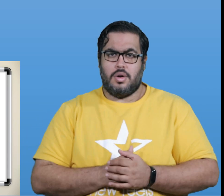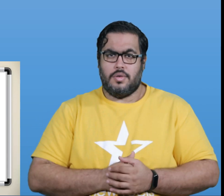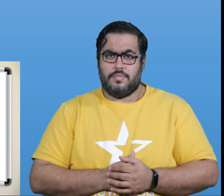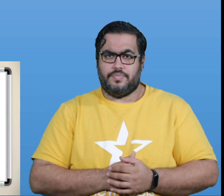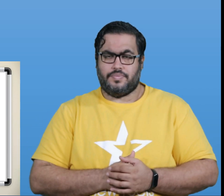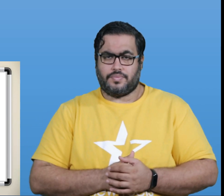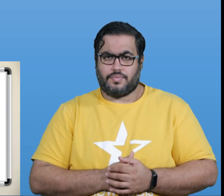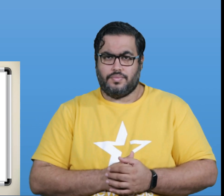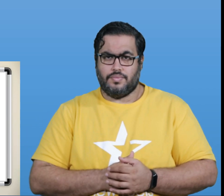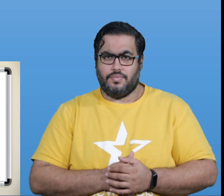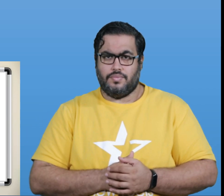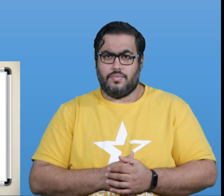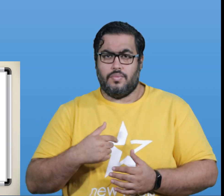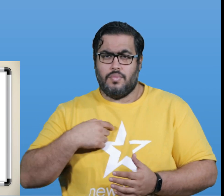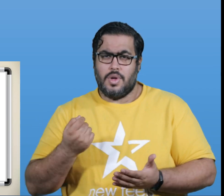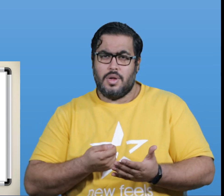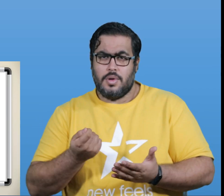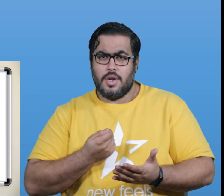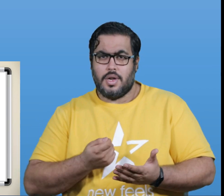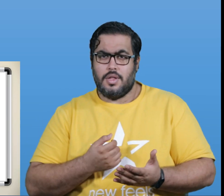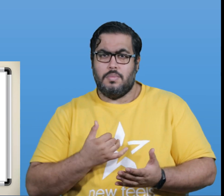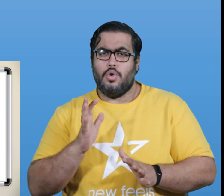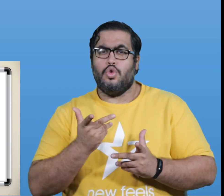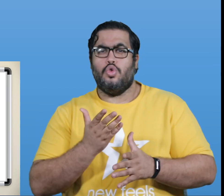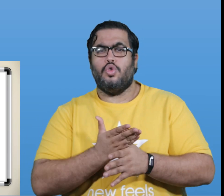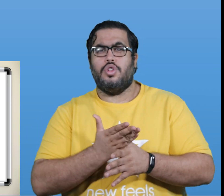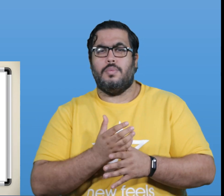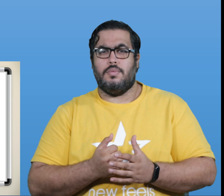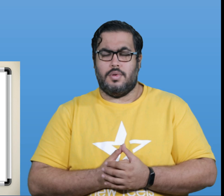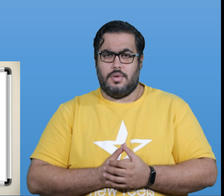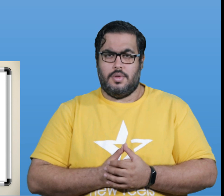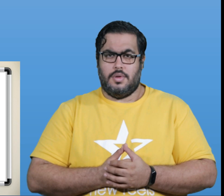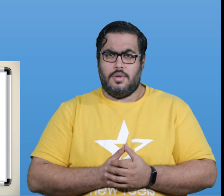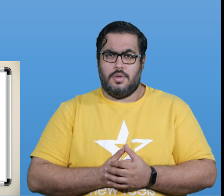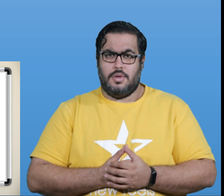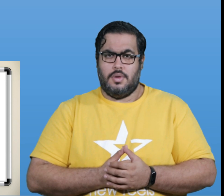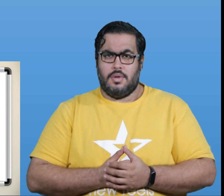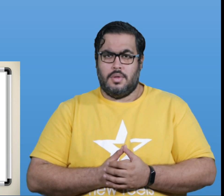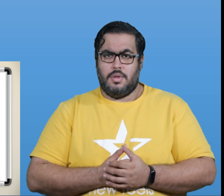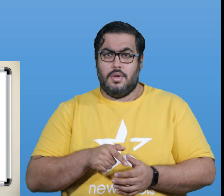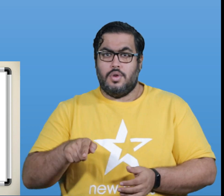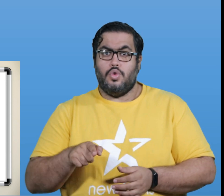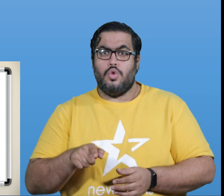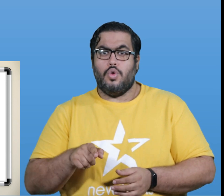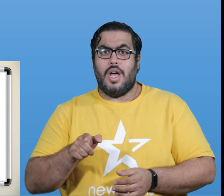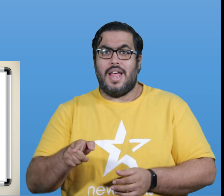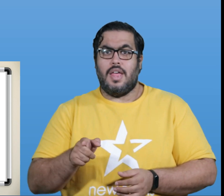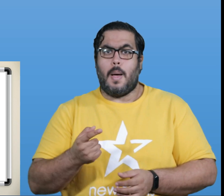achievement, yeah? This is what we want to write in the second body paragraph, and this is the milestone event. And remember,